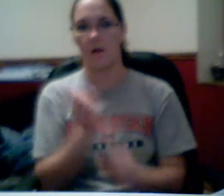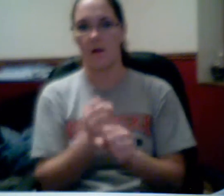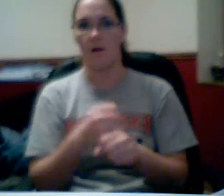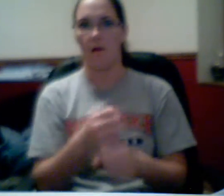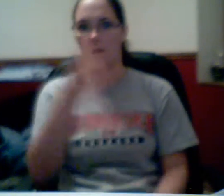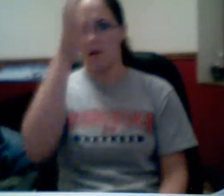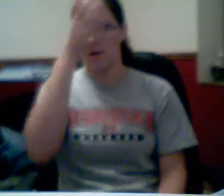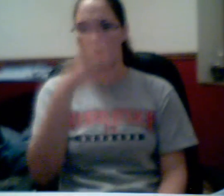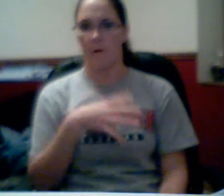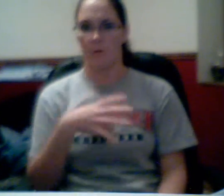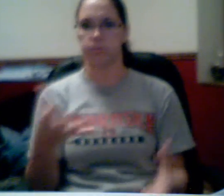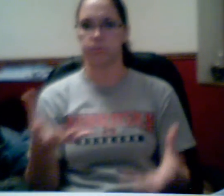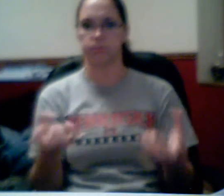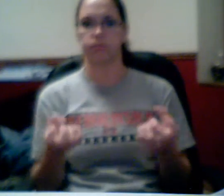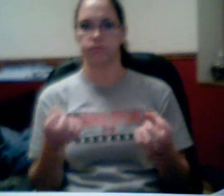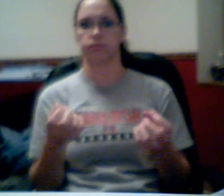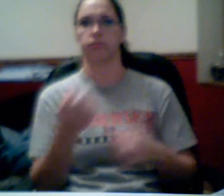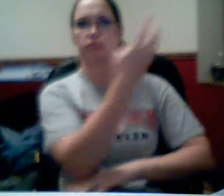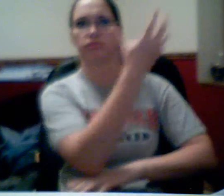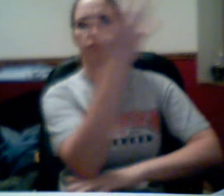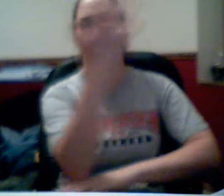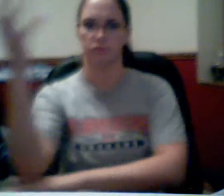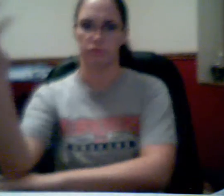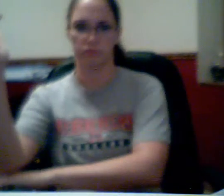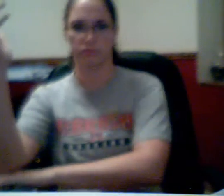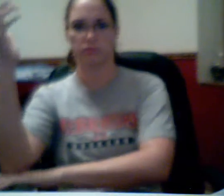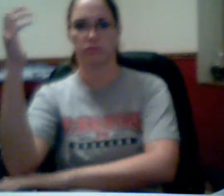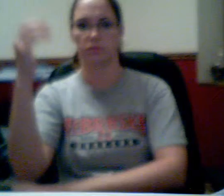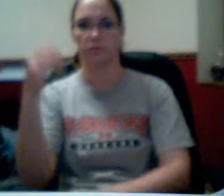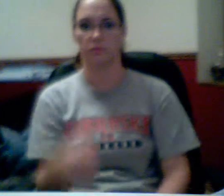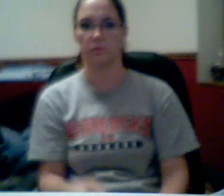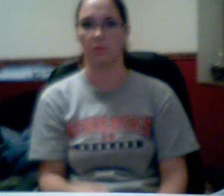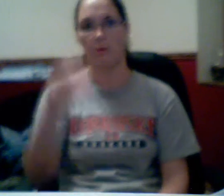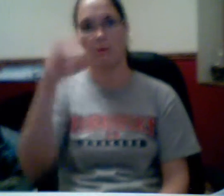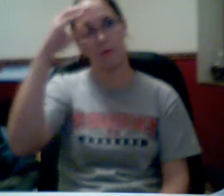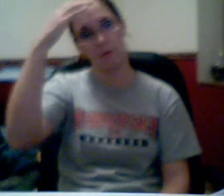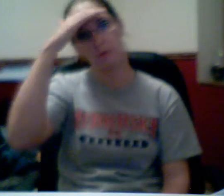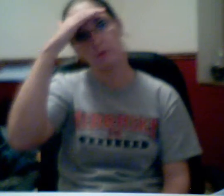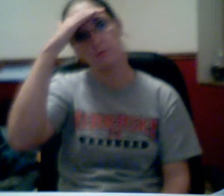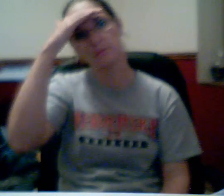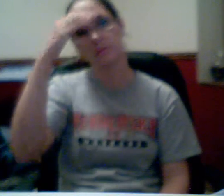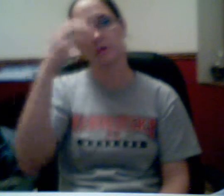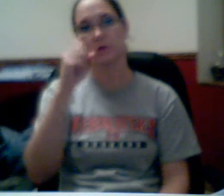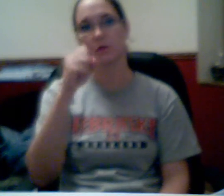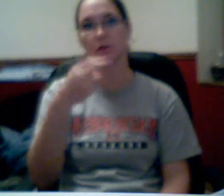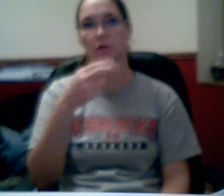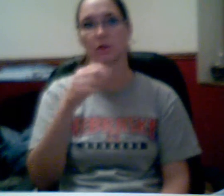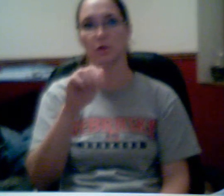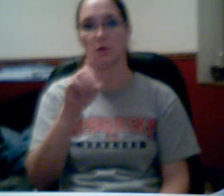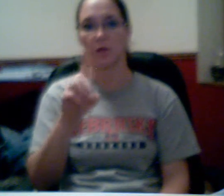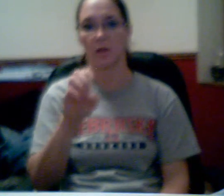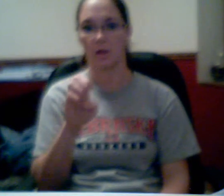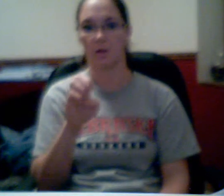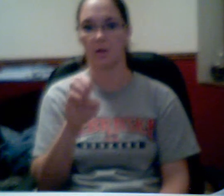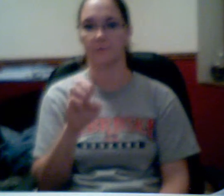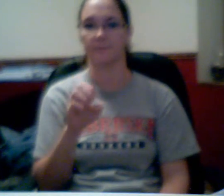shade anywhere. "A man works better when he's warmed up anyway," Pa said cheerfully, and chirruped to the